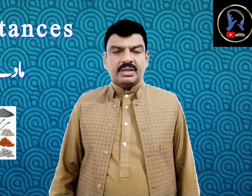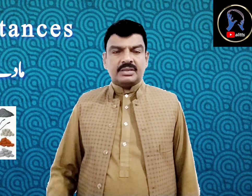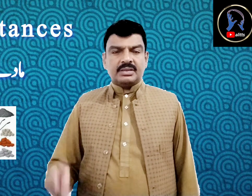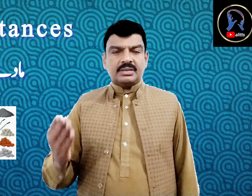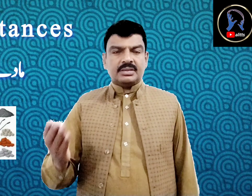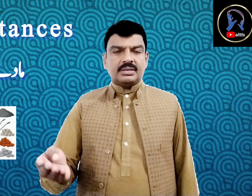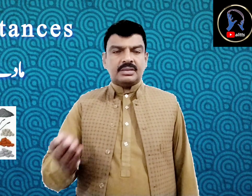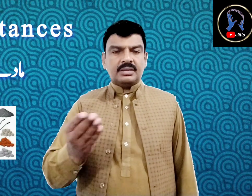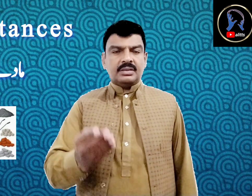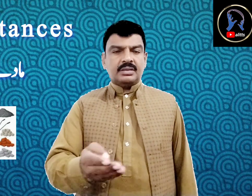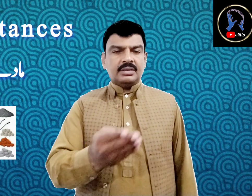substances।